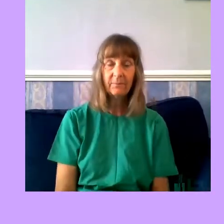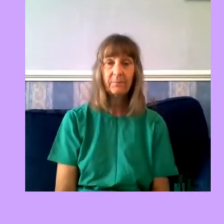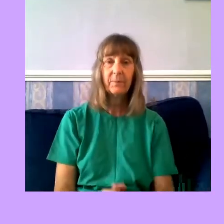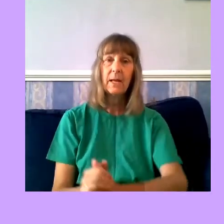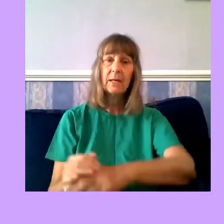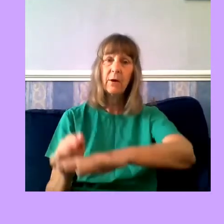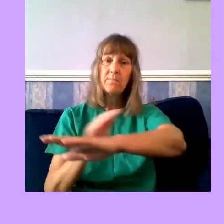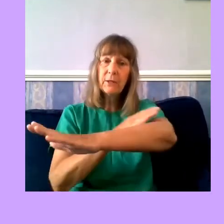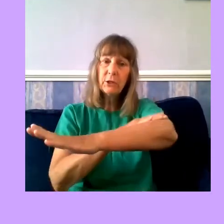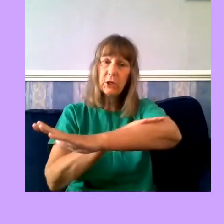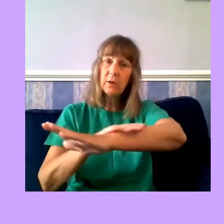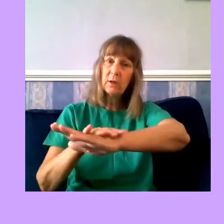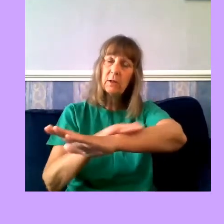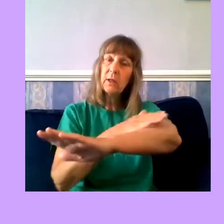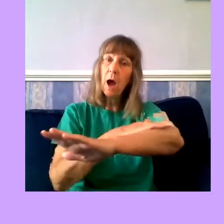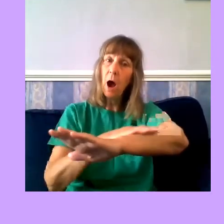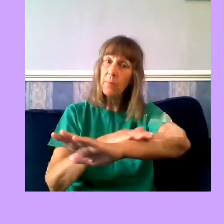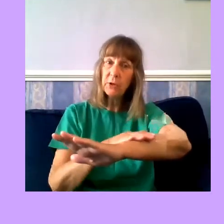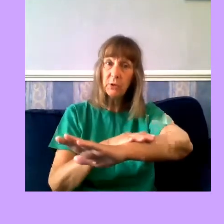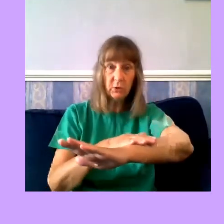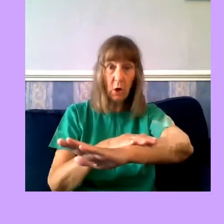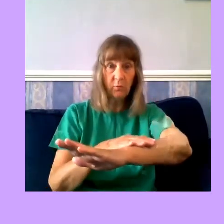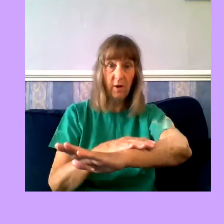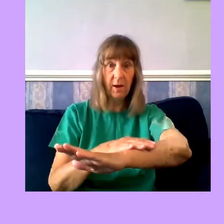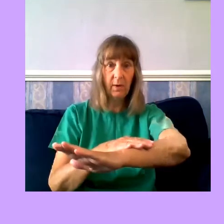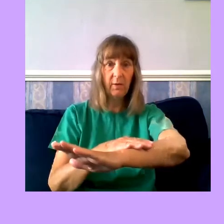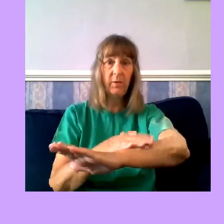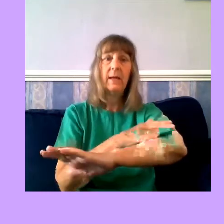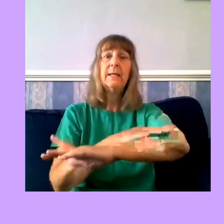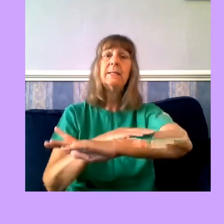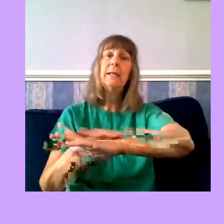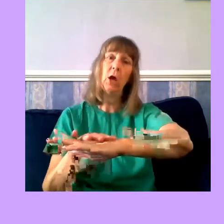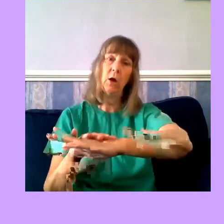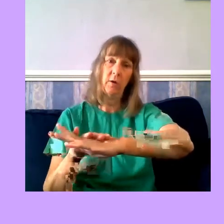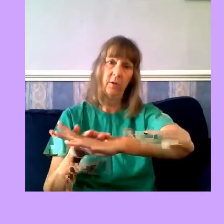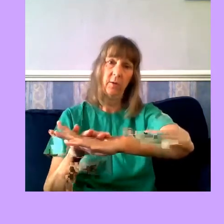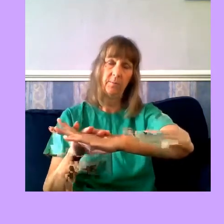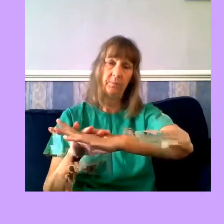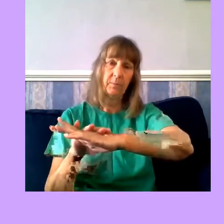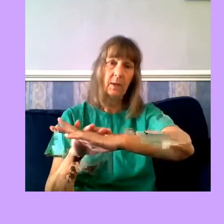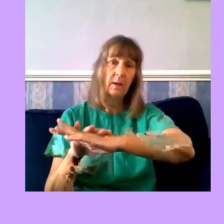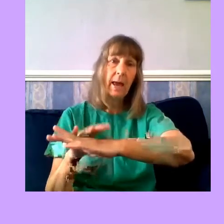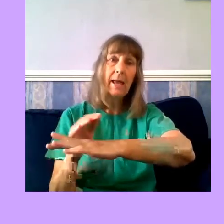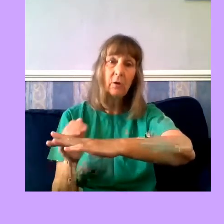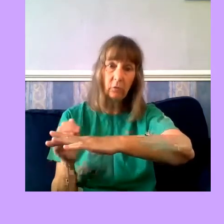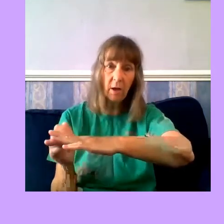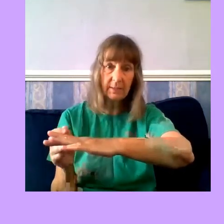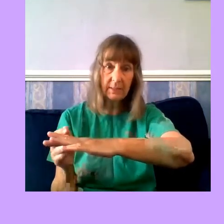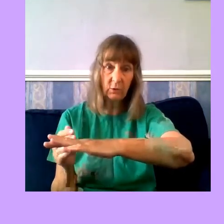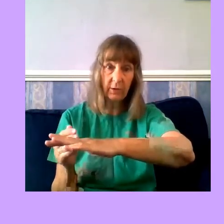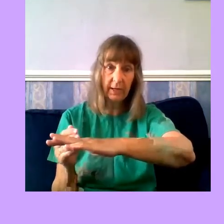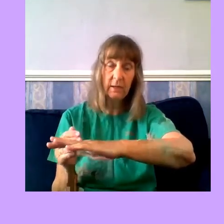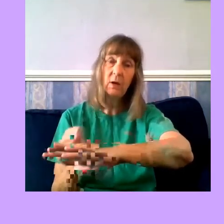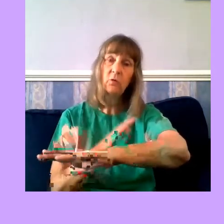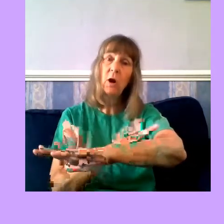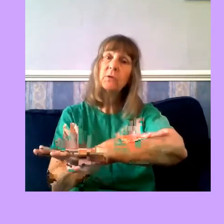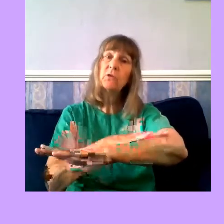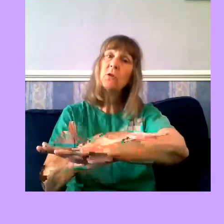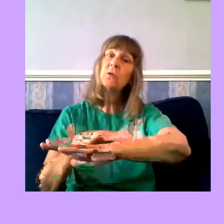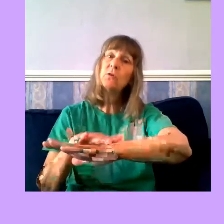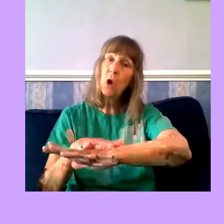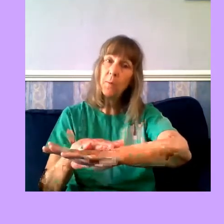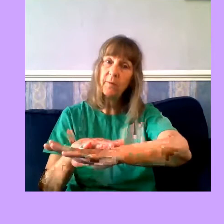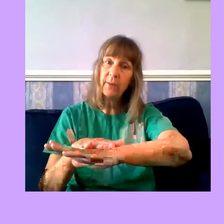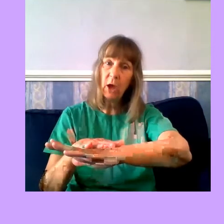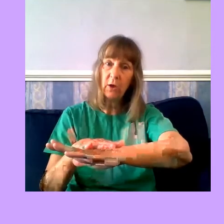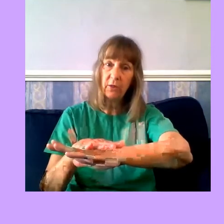Green. Now imagine the arm that you don't write with is the earth. And grass is green and grass